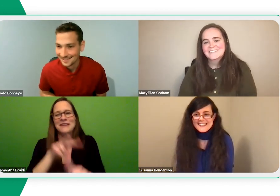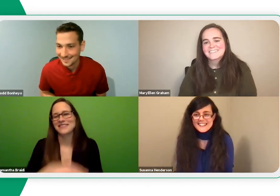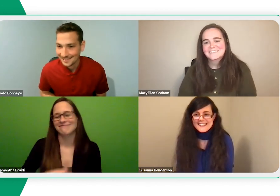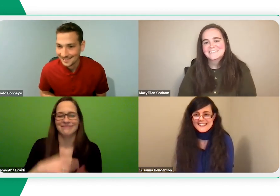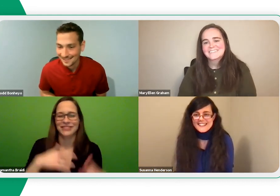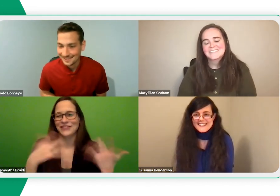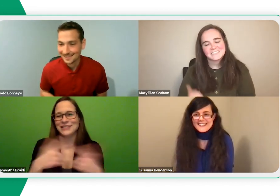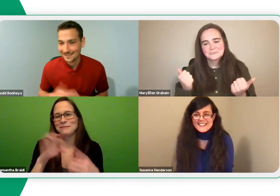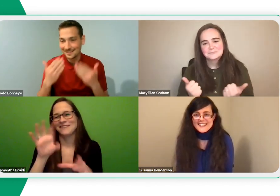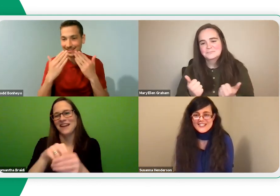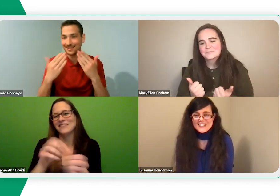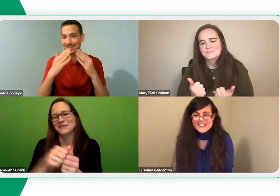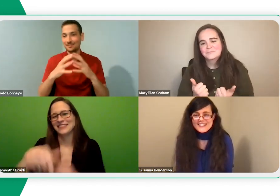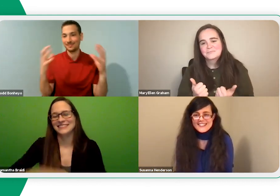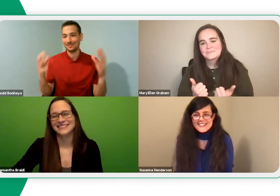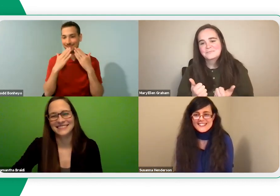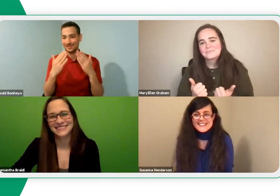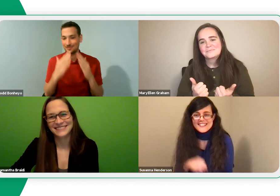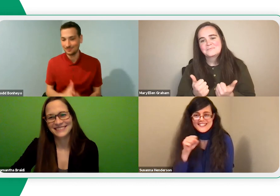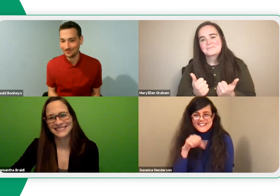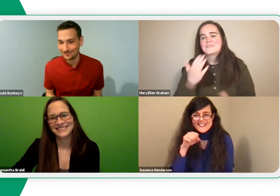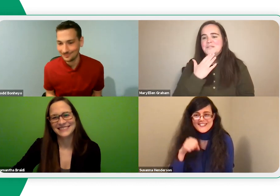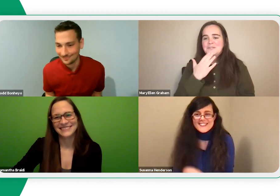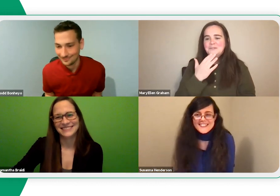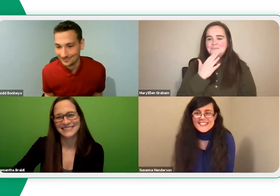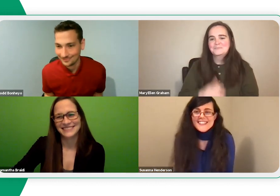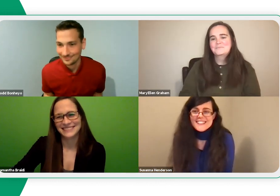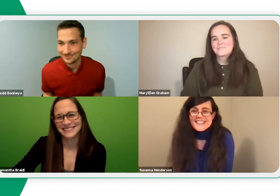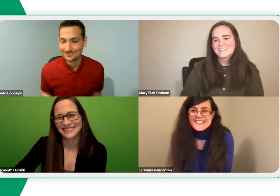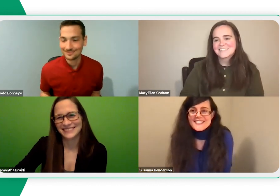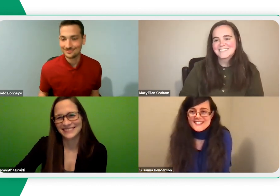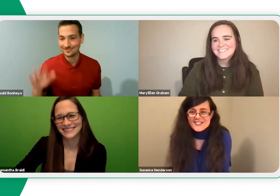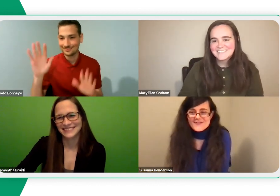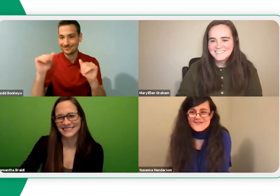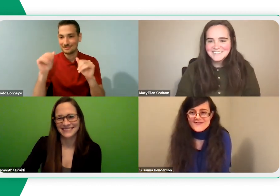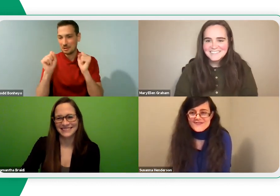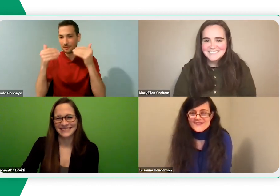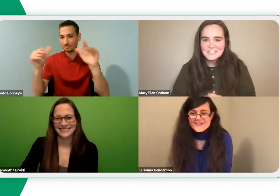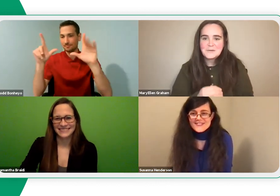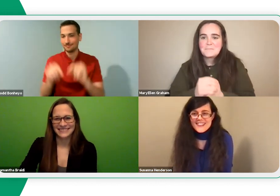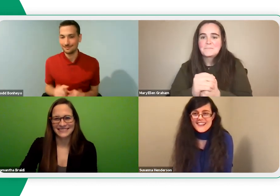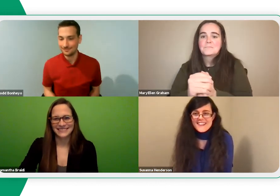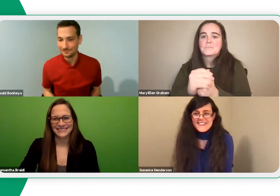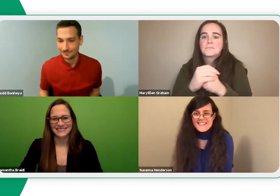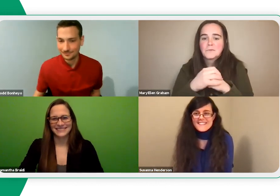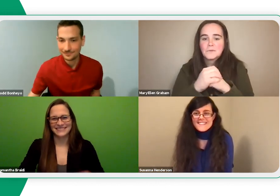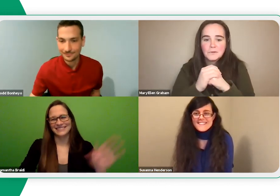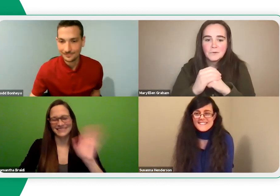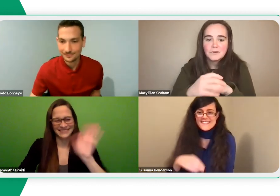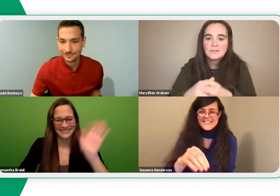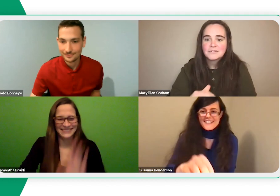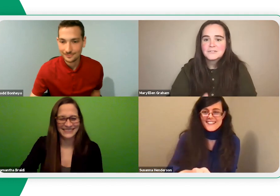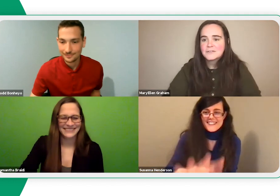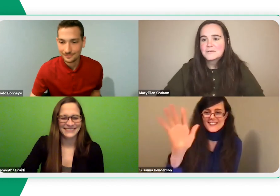we've enjoyed and this is Samantha. Yes, I'm thrilled to have been invited and really glad I got an opportunity to share. Thank you. This is Susanna. Thank